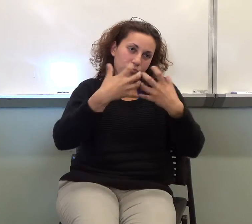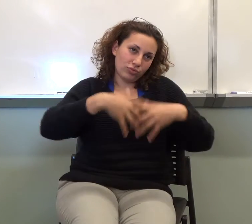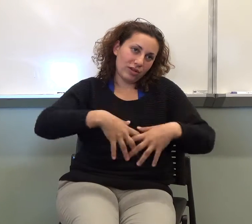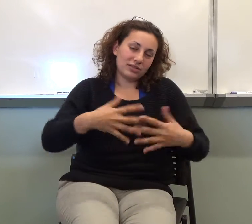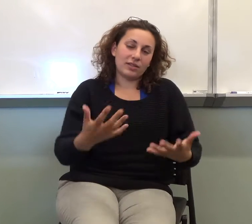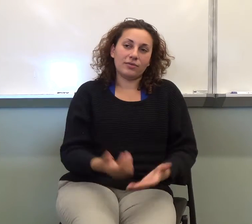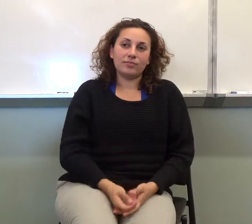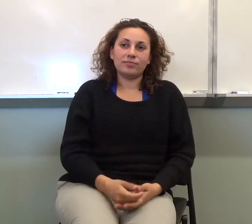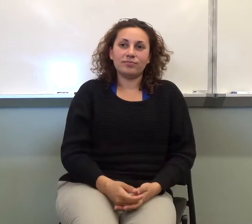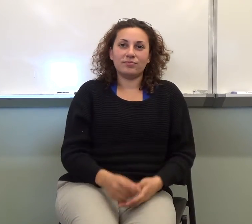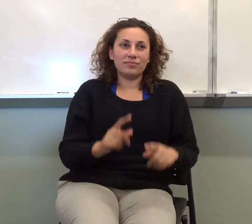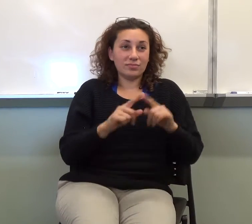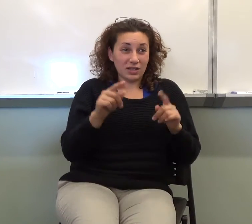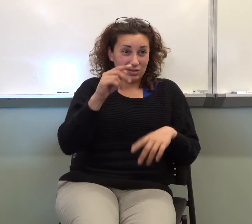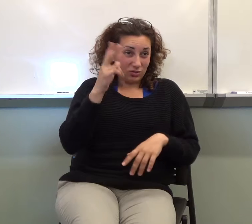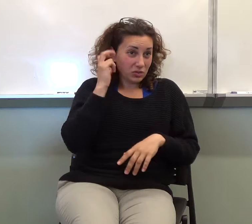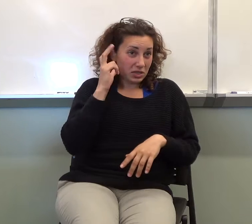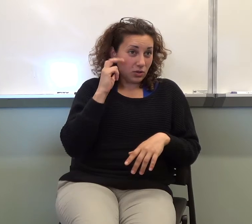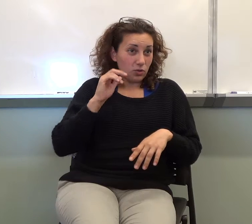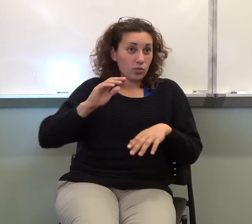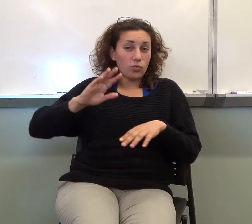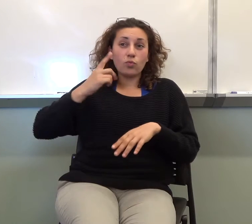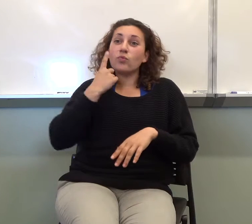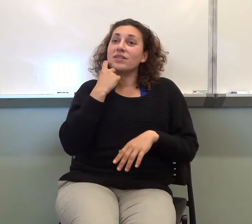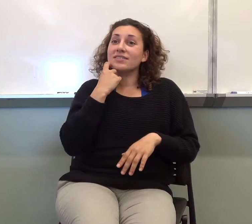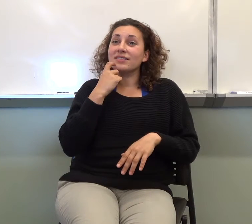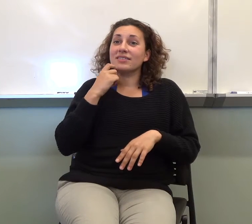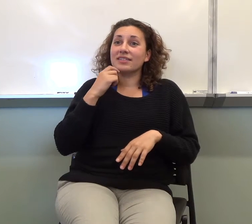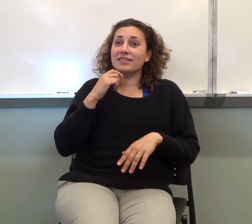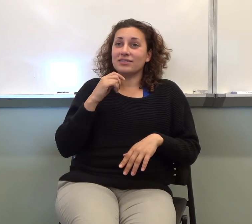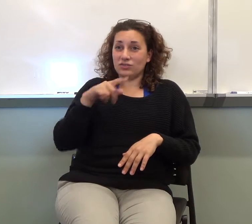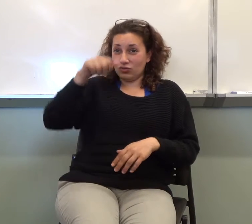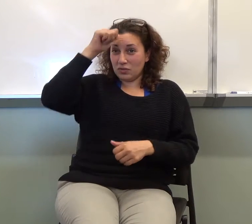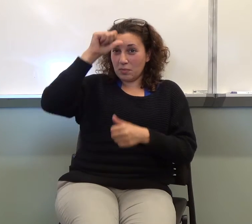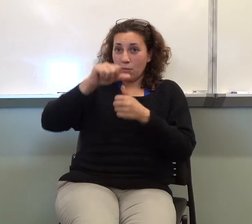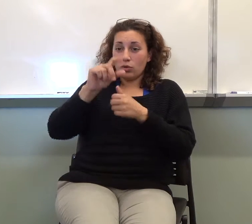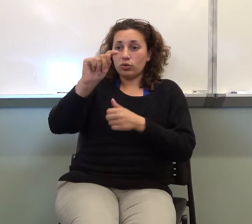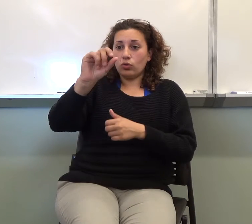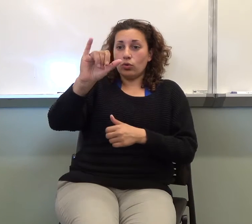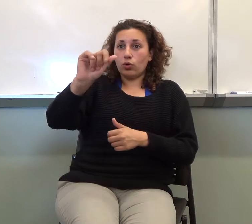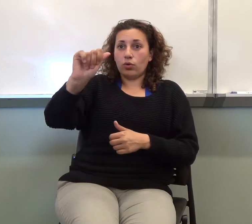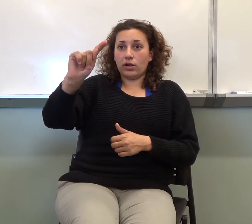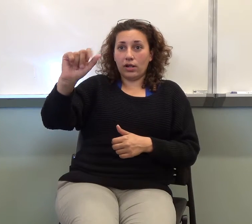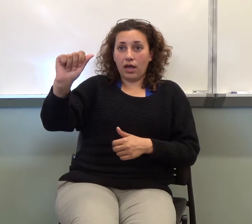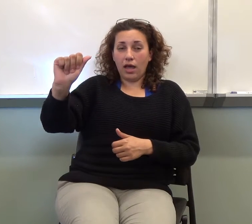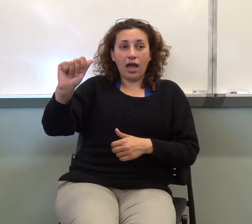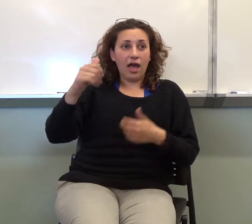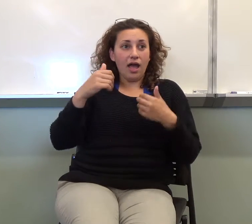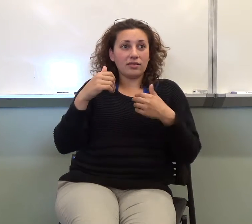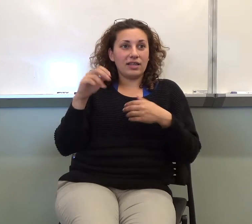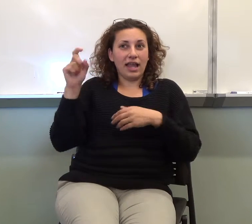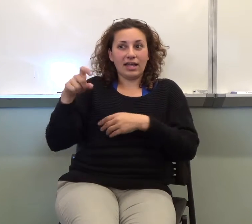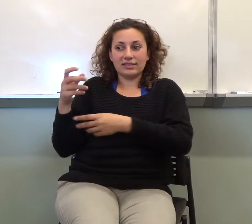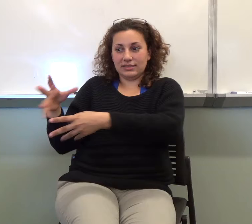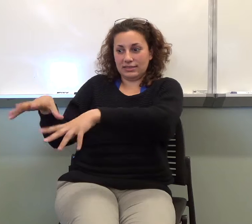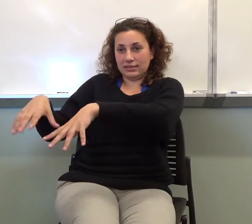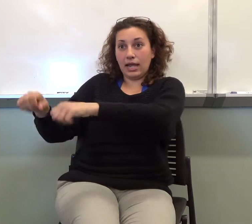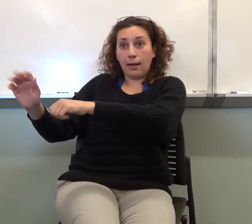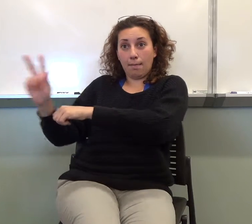with the brakes on the Toyota. You remember that thing? The recall? Huge numbers of cars. Remember that? It was all because of